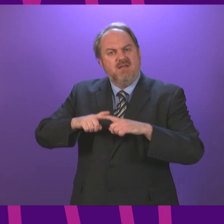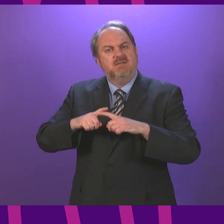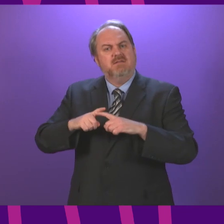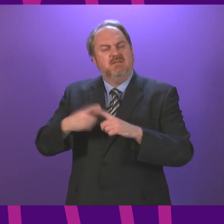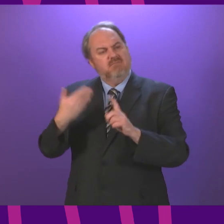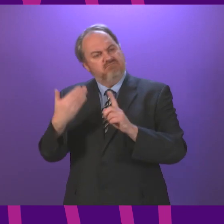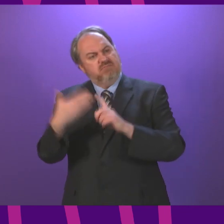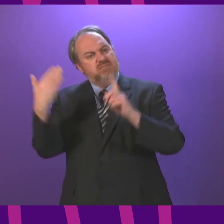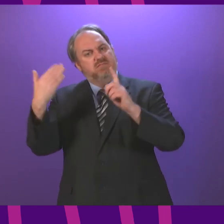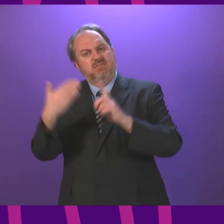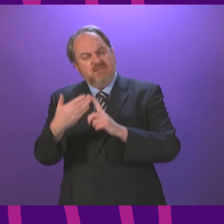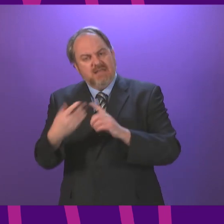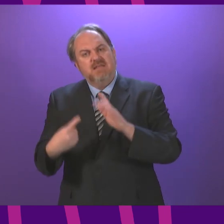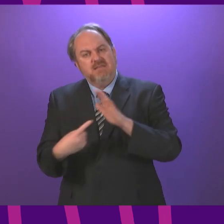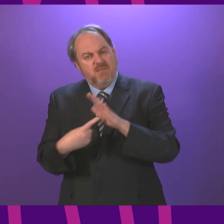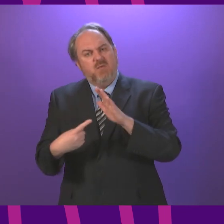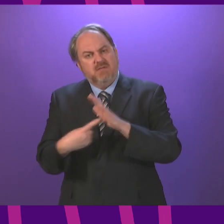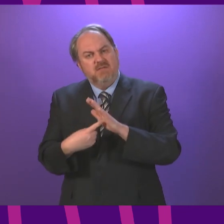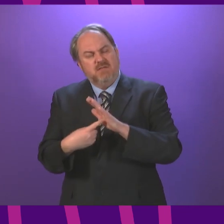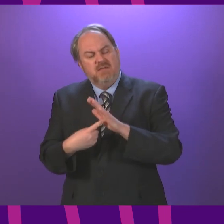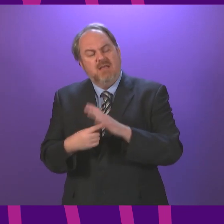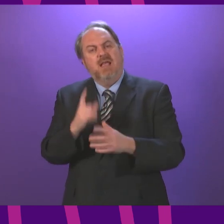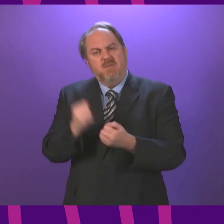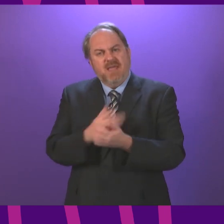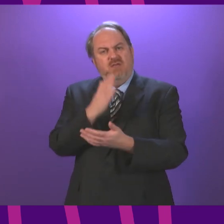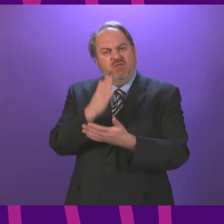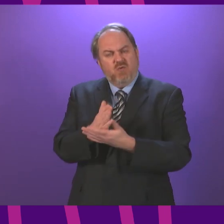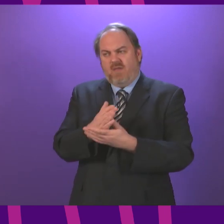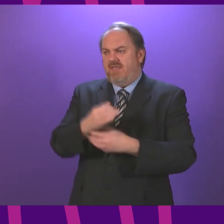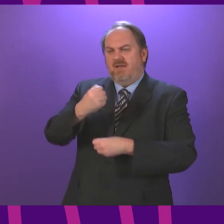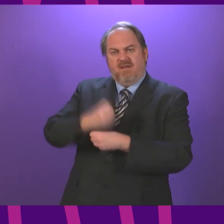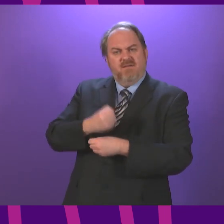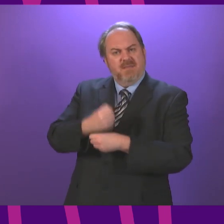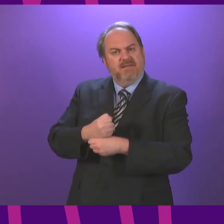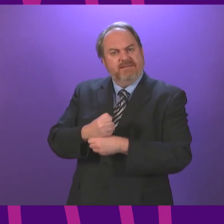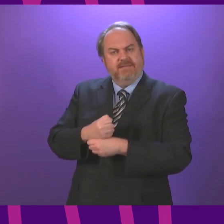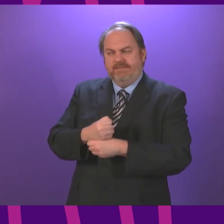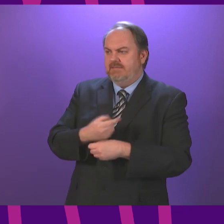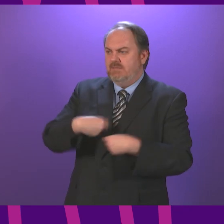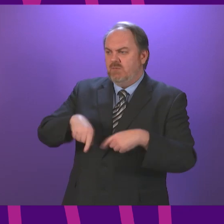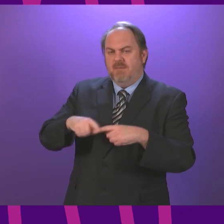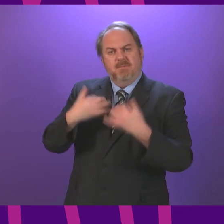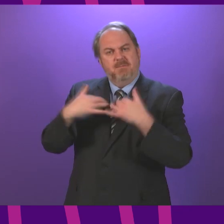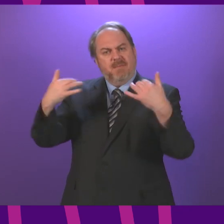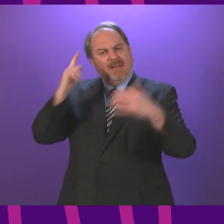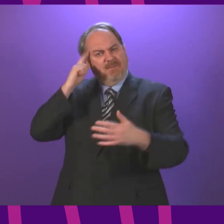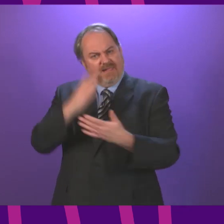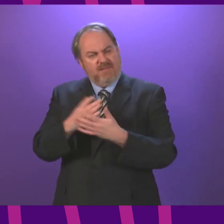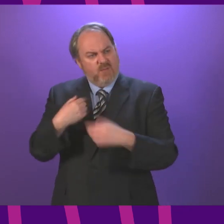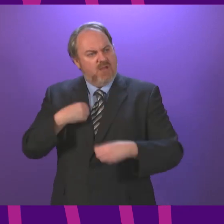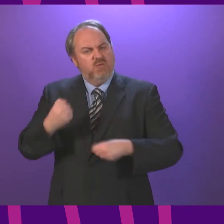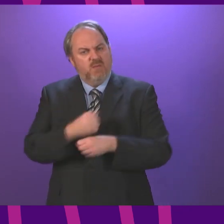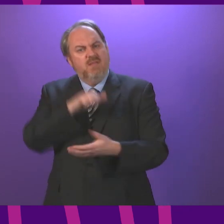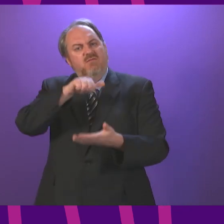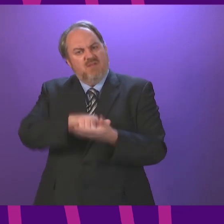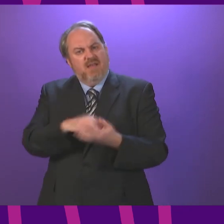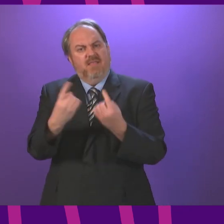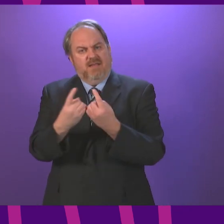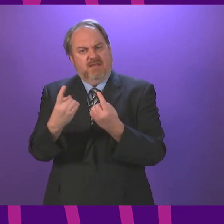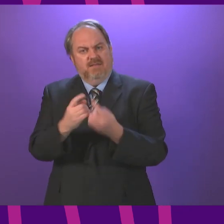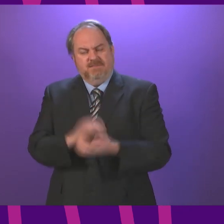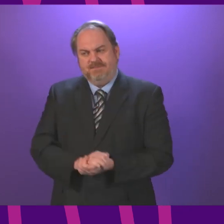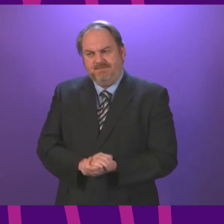all Scottish ministers and the whole of the Scottish government. In her foreword to the ministerial code, the first minister says,